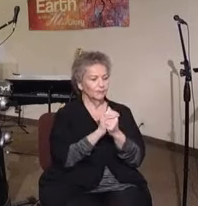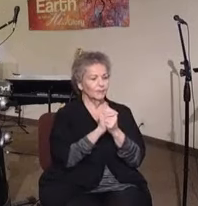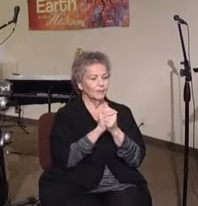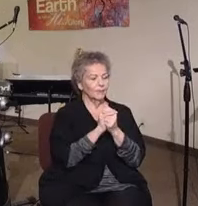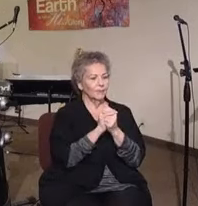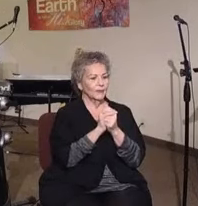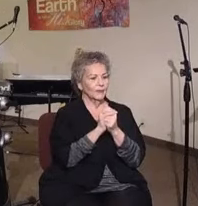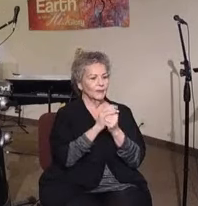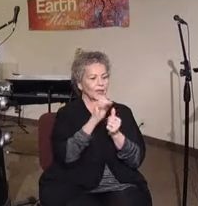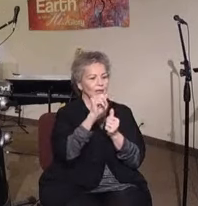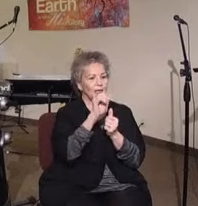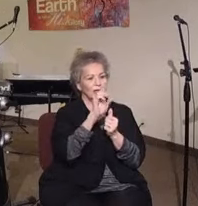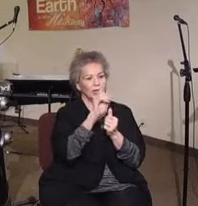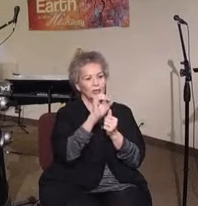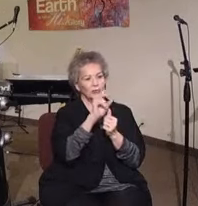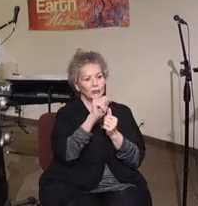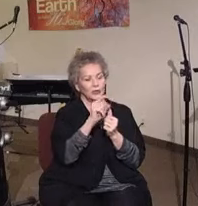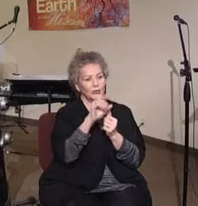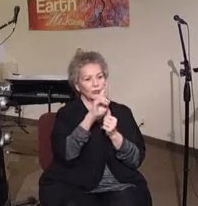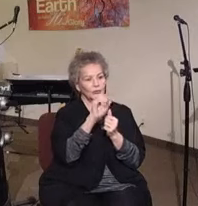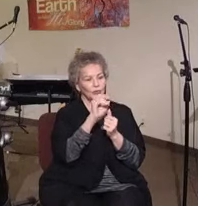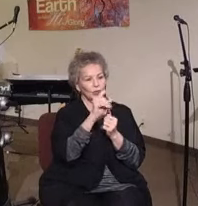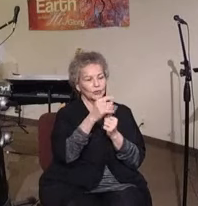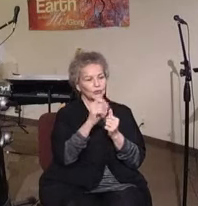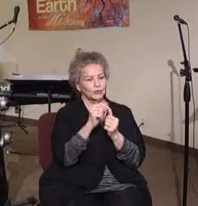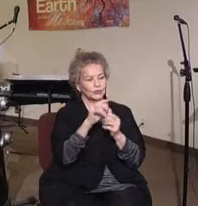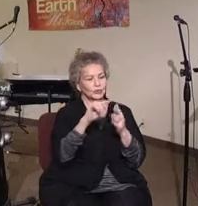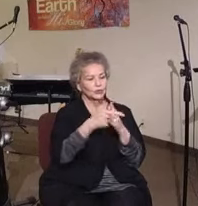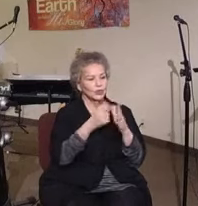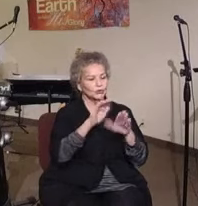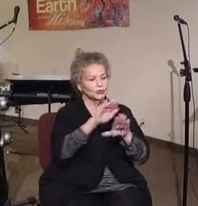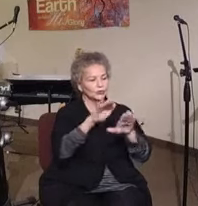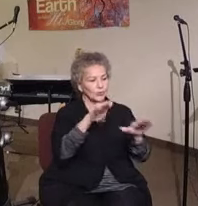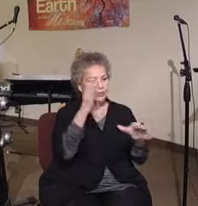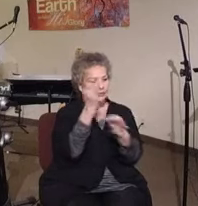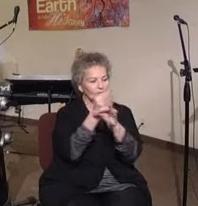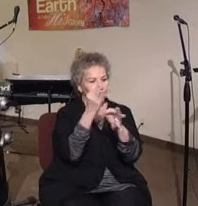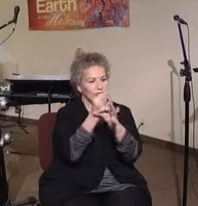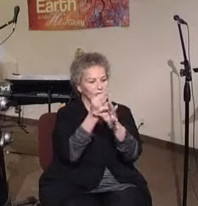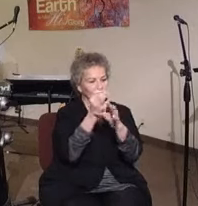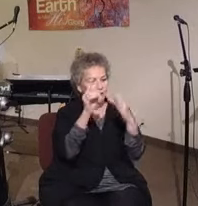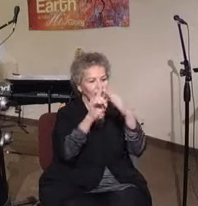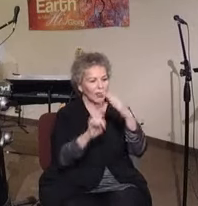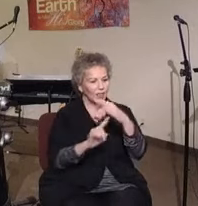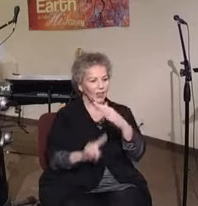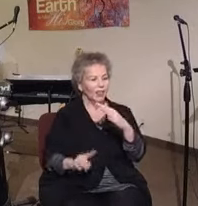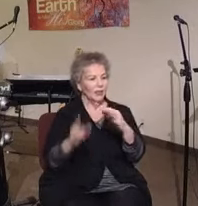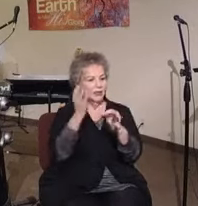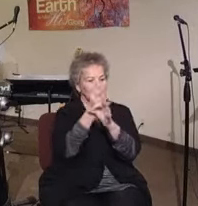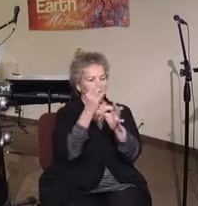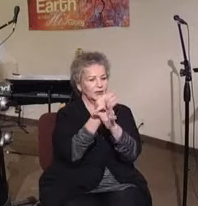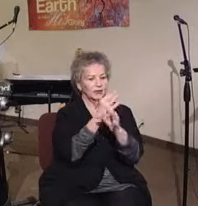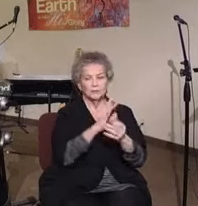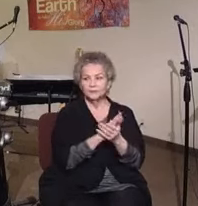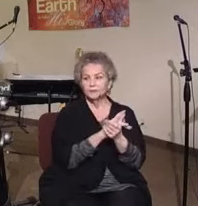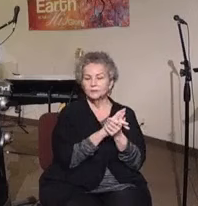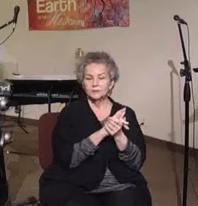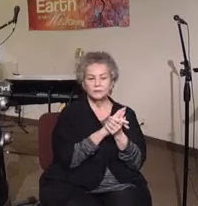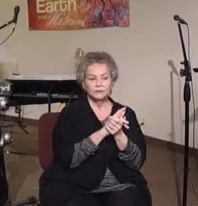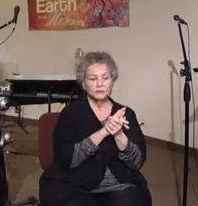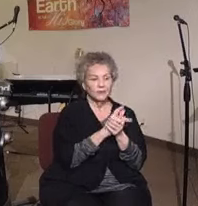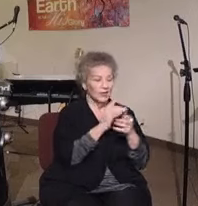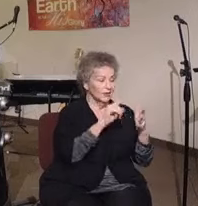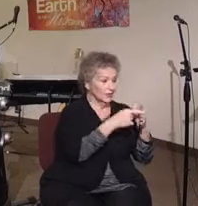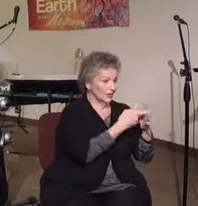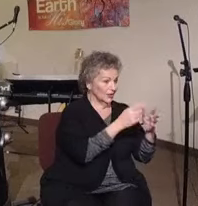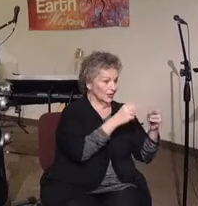Rogers. Start swimming in faith. Like I told you, in the very beginning of our building campaign, I thought,